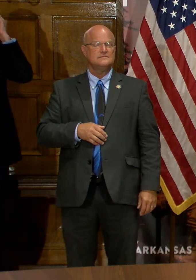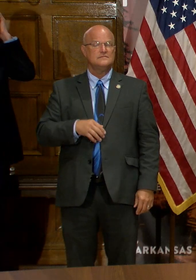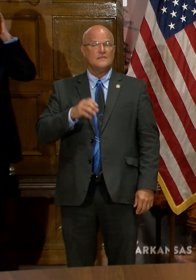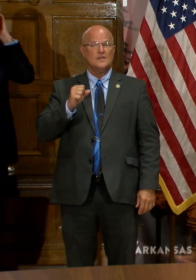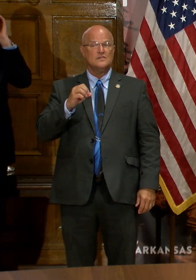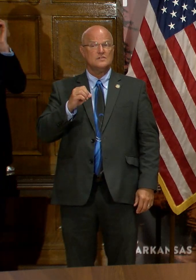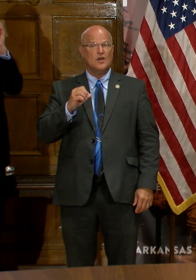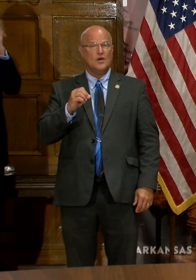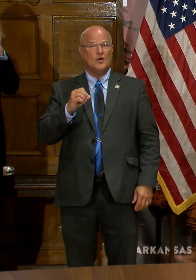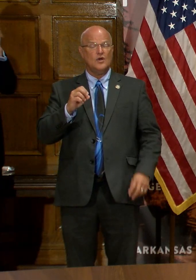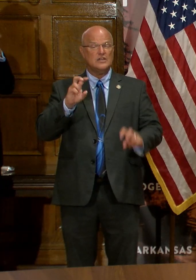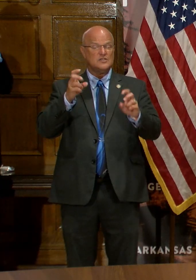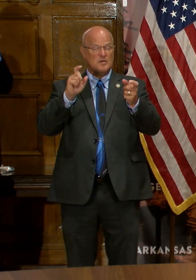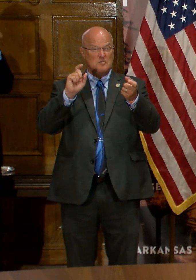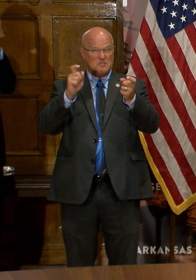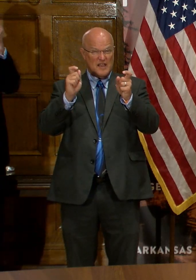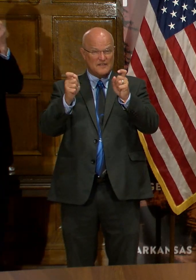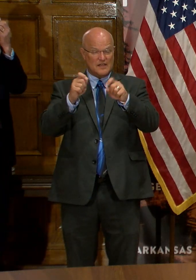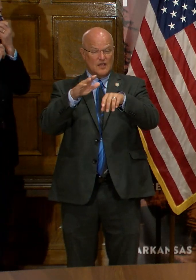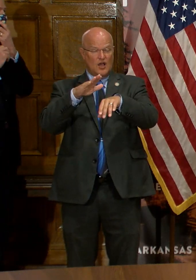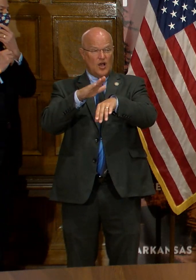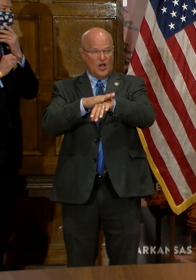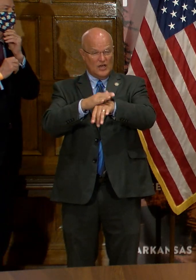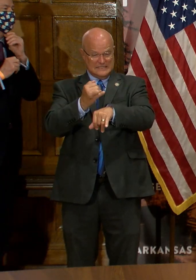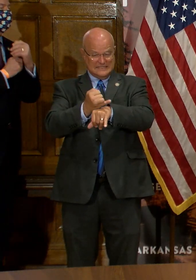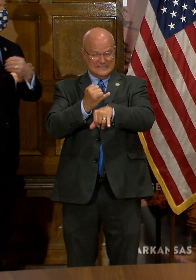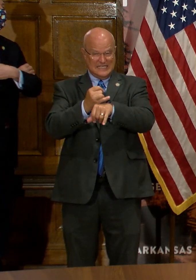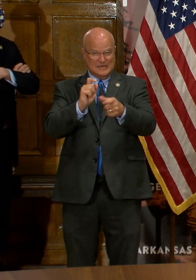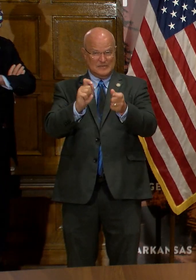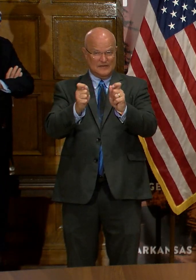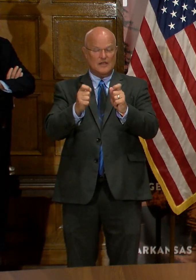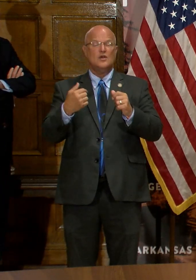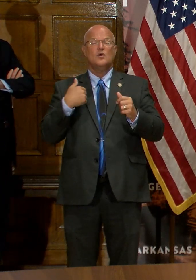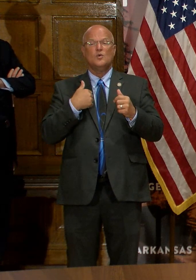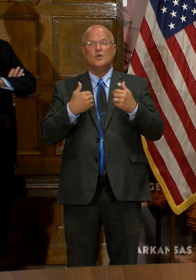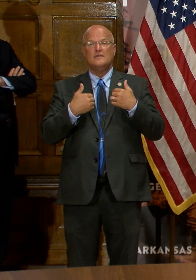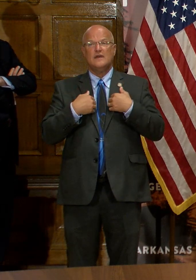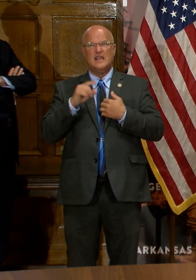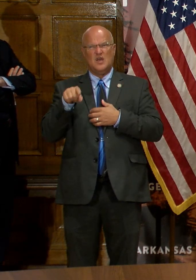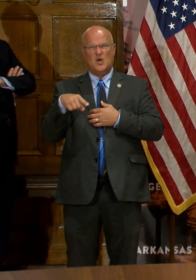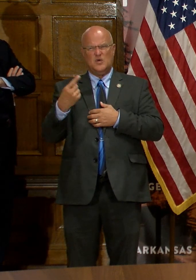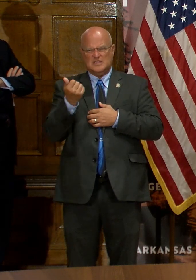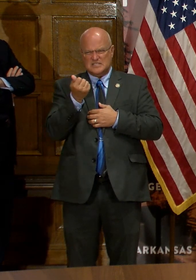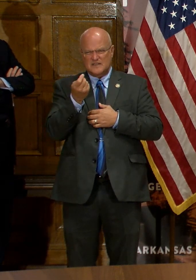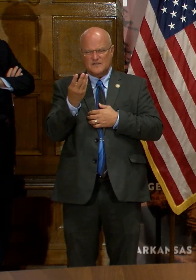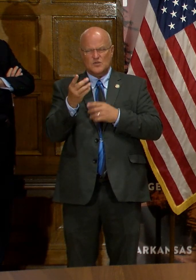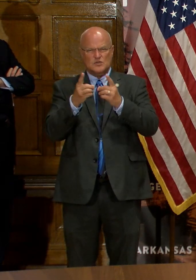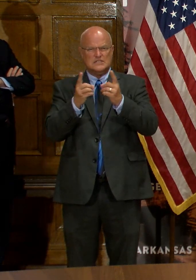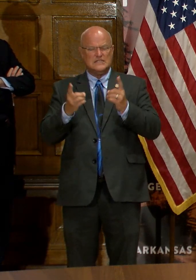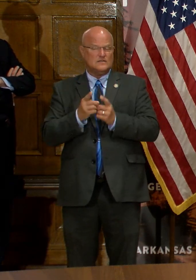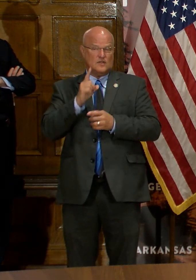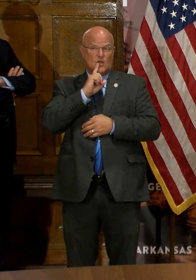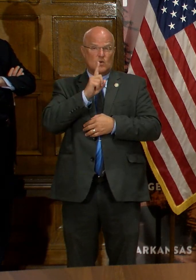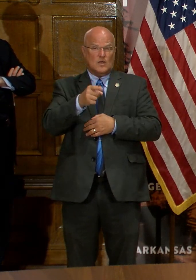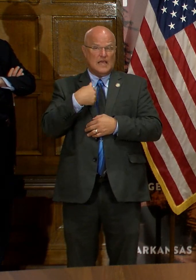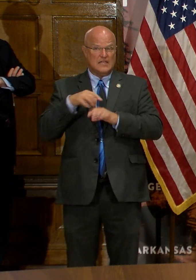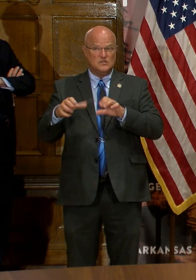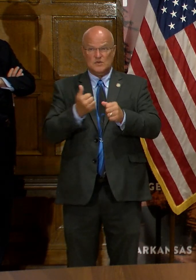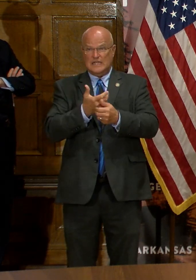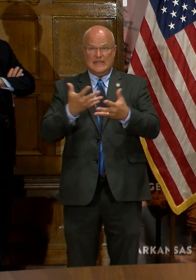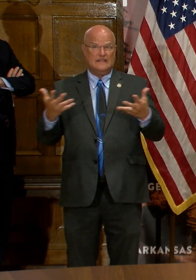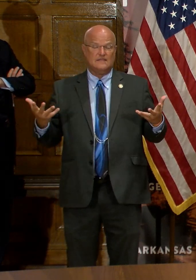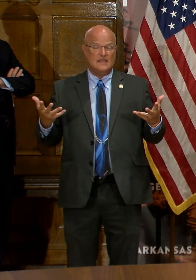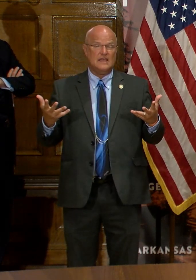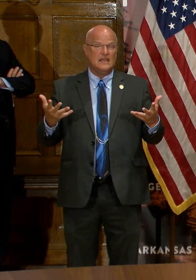So in terms of modifications to on-site operations, we've had only a couple of districts that would have really had to do